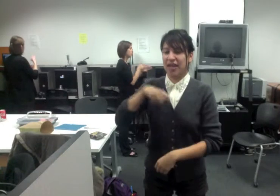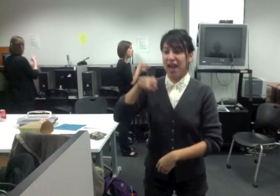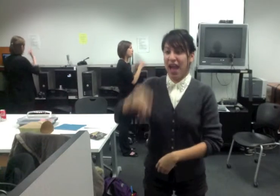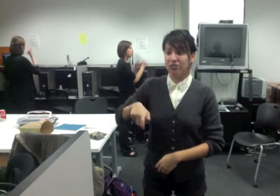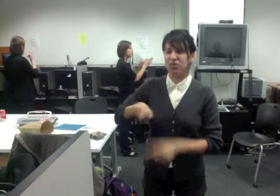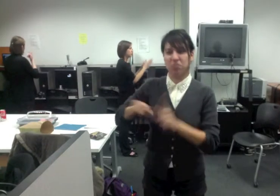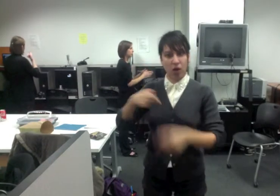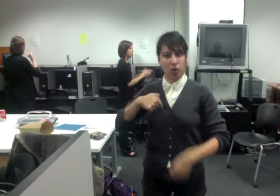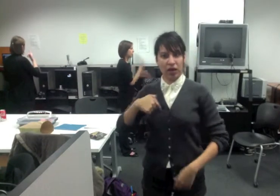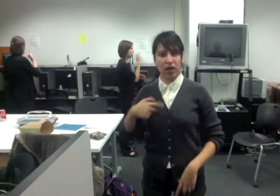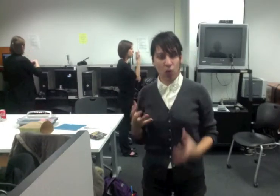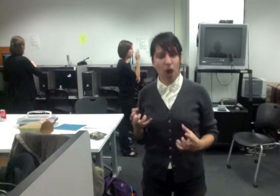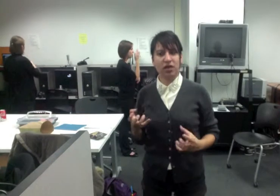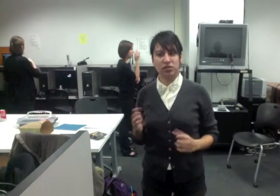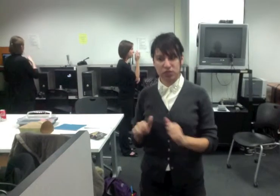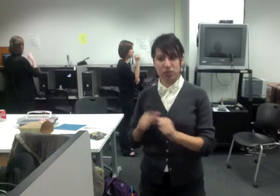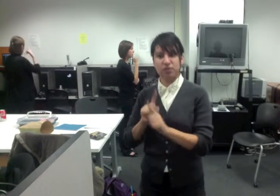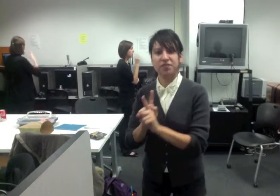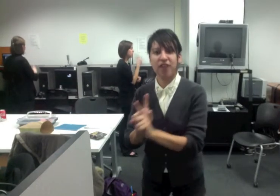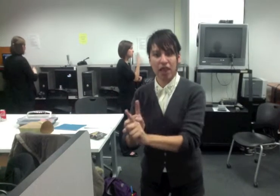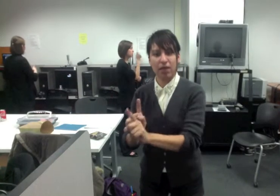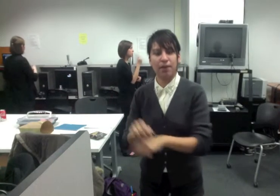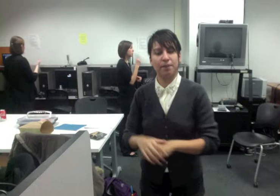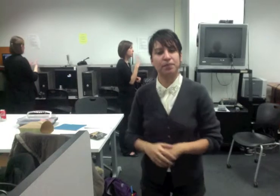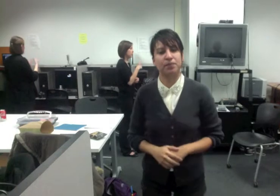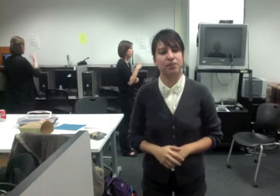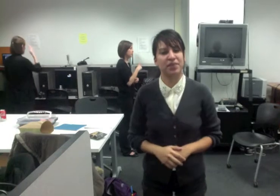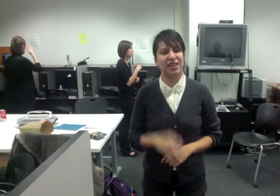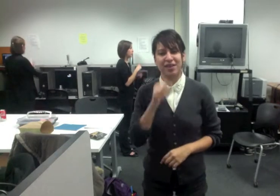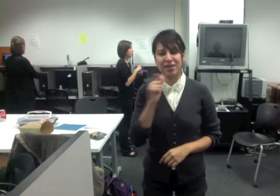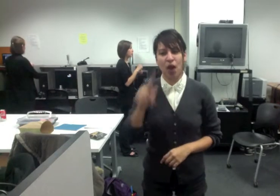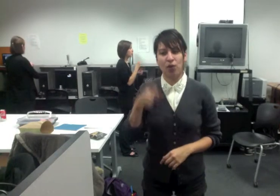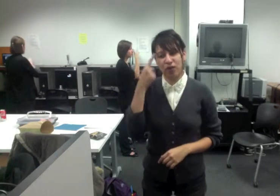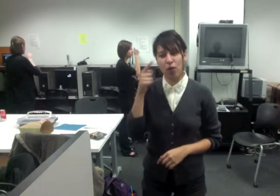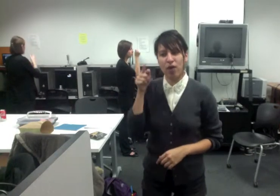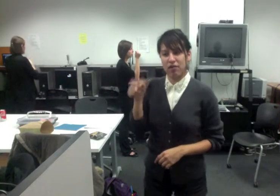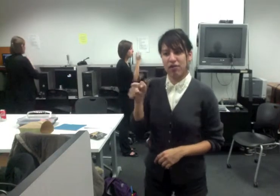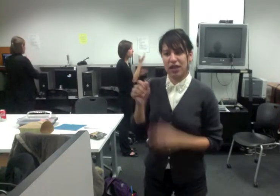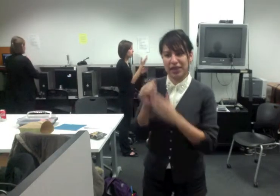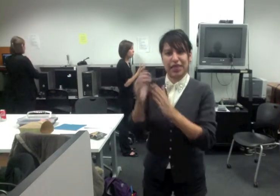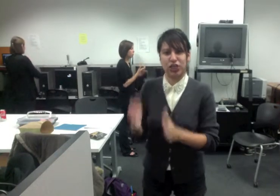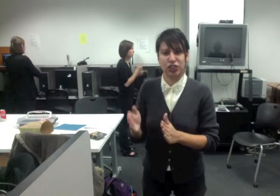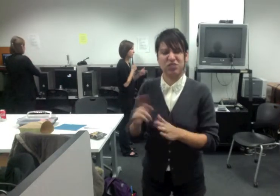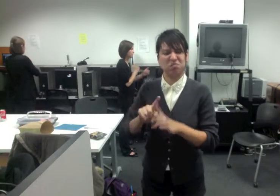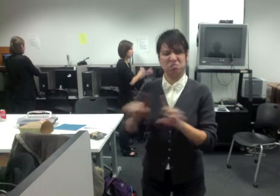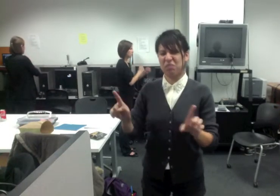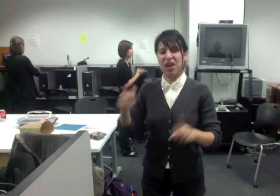We follow those who lead, not for them, but for ourselves. And it's those who start with